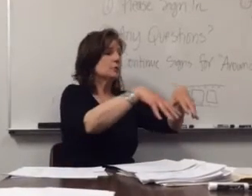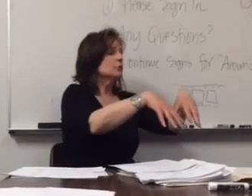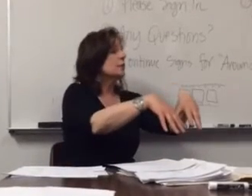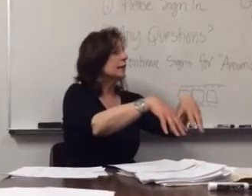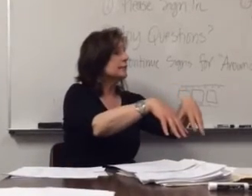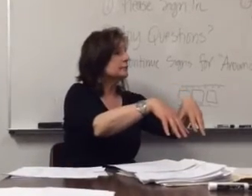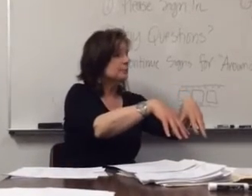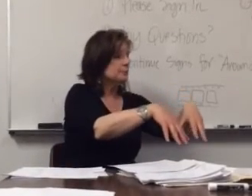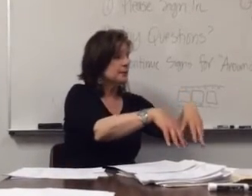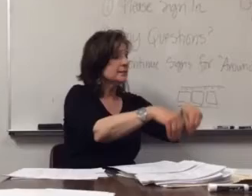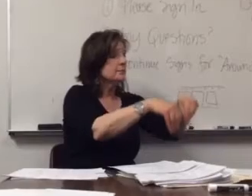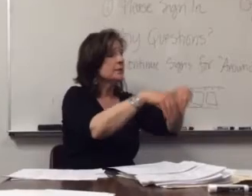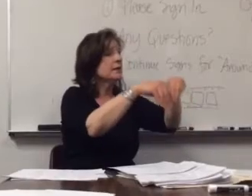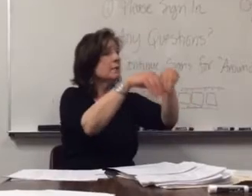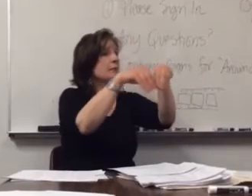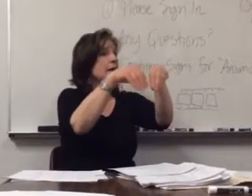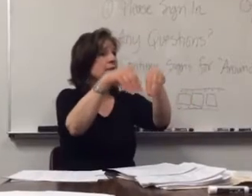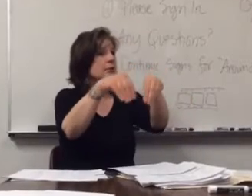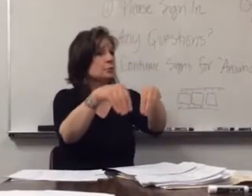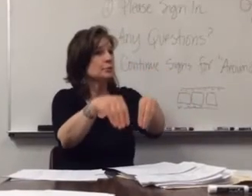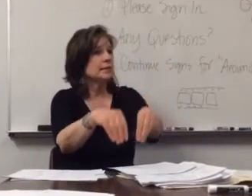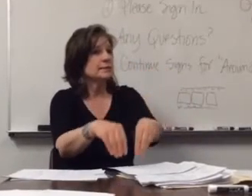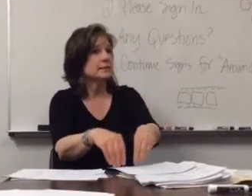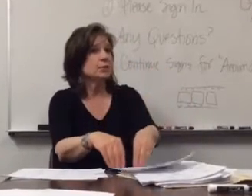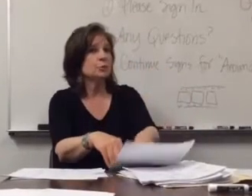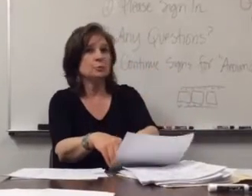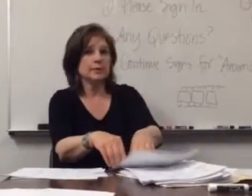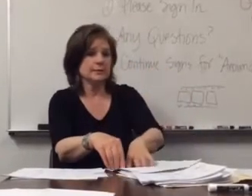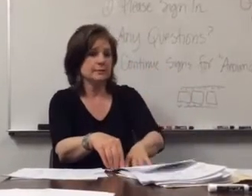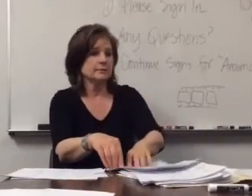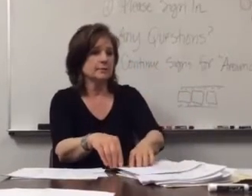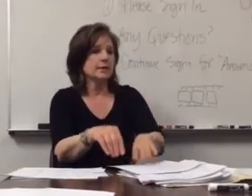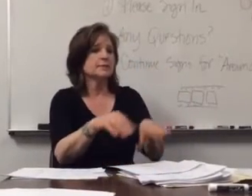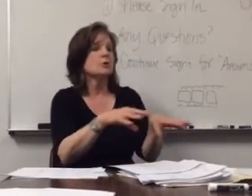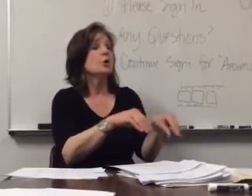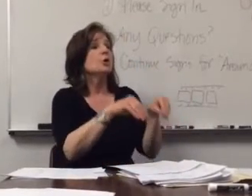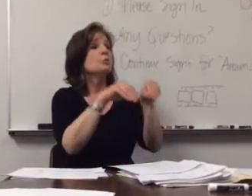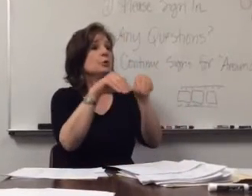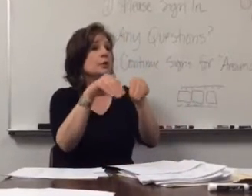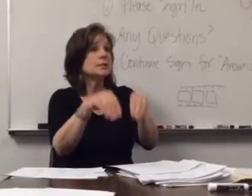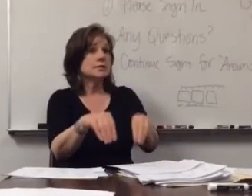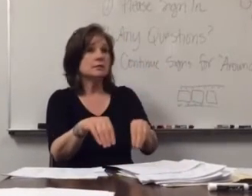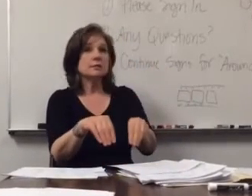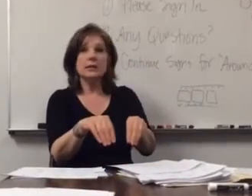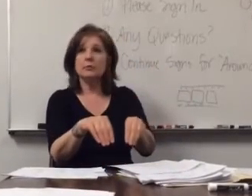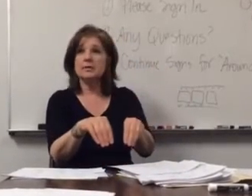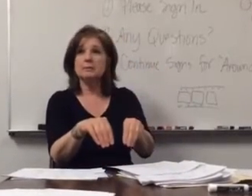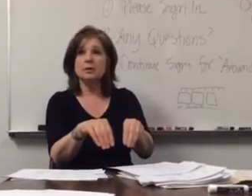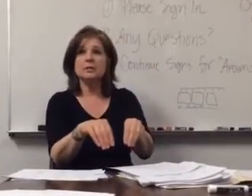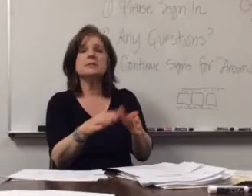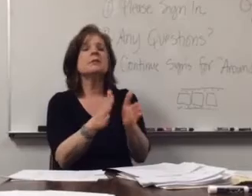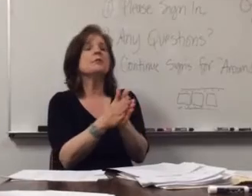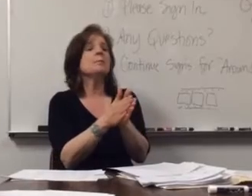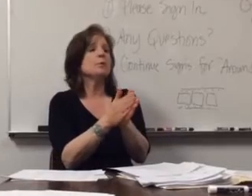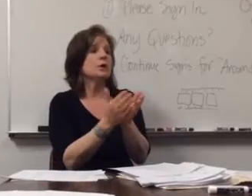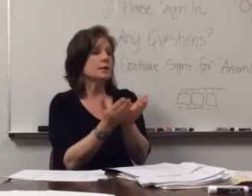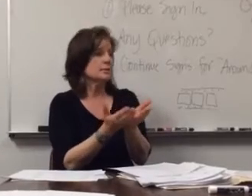You kind of pick something up and then you place it in a new place. Okay, so put, and what's books? The book.